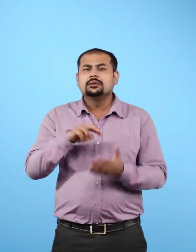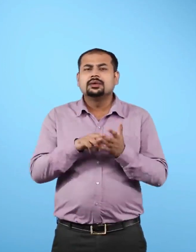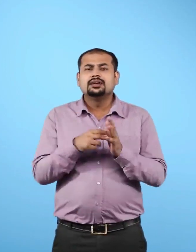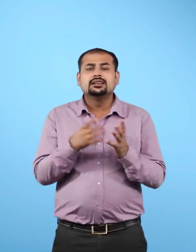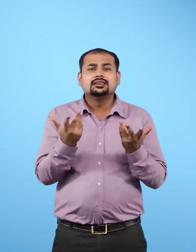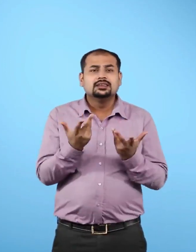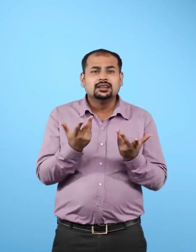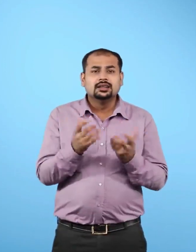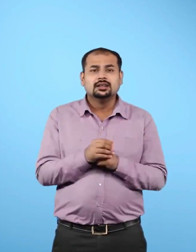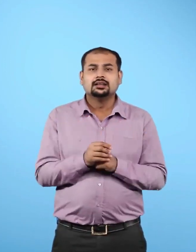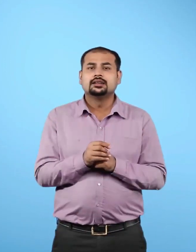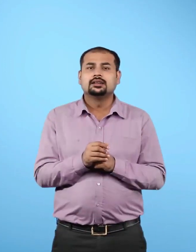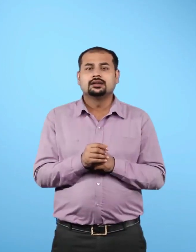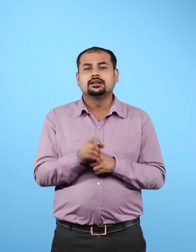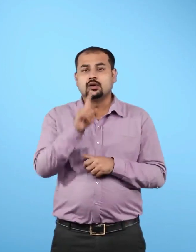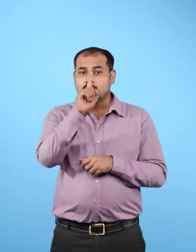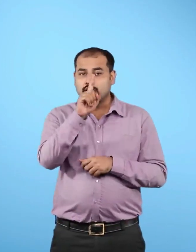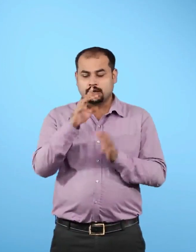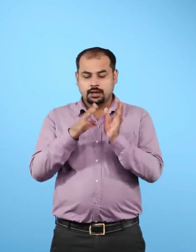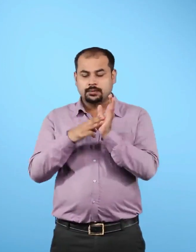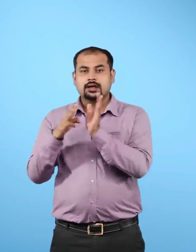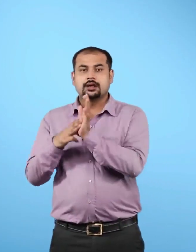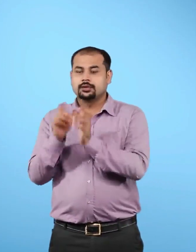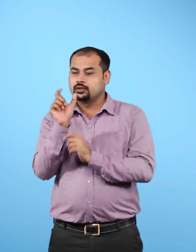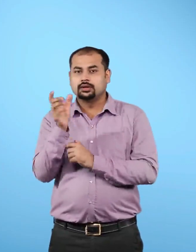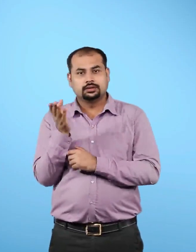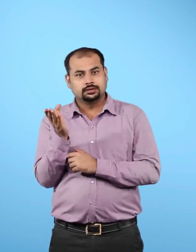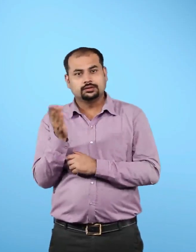1/10 of a centimeter is called 1 millimeter.